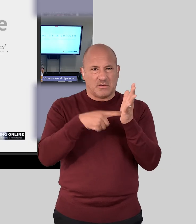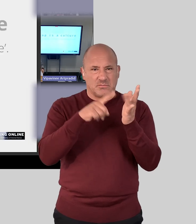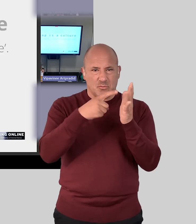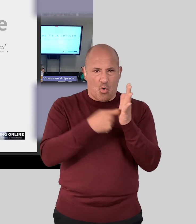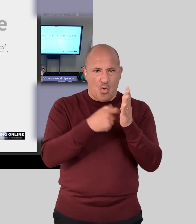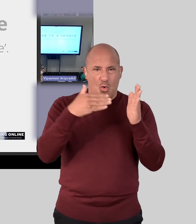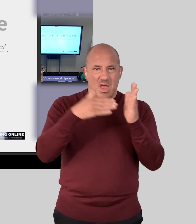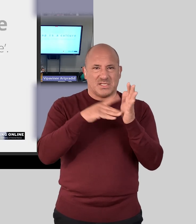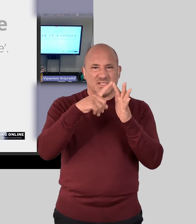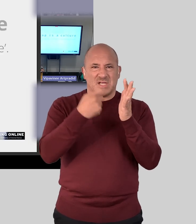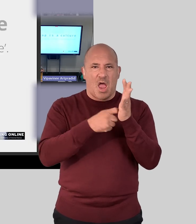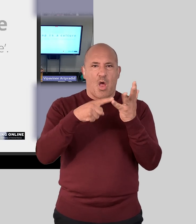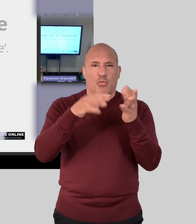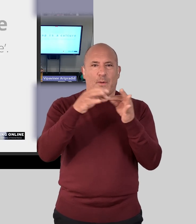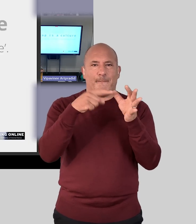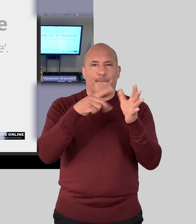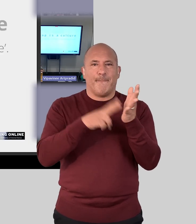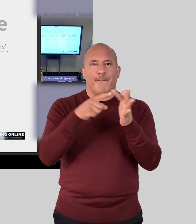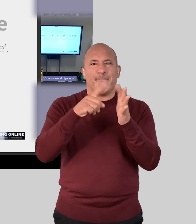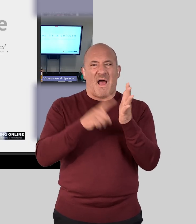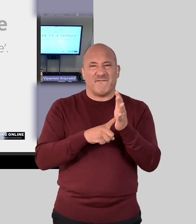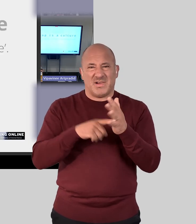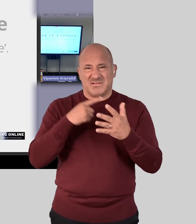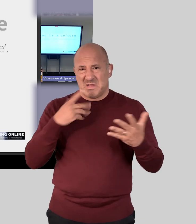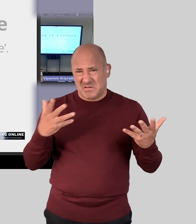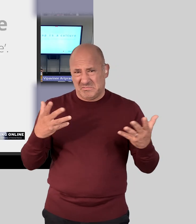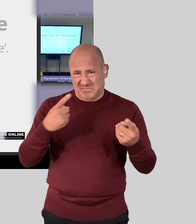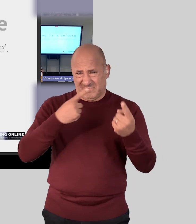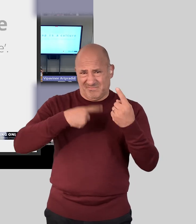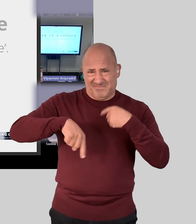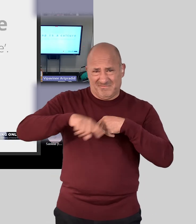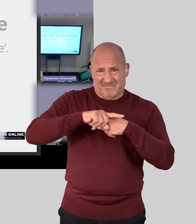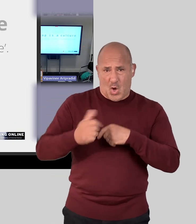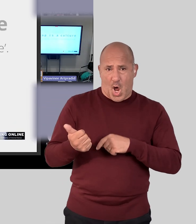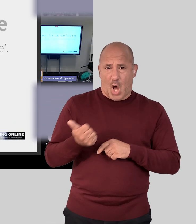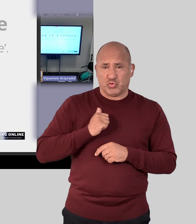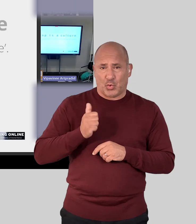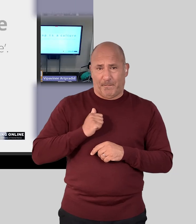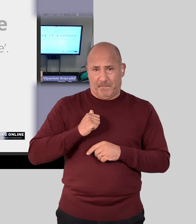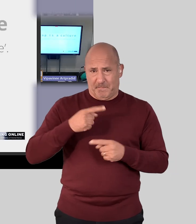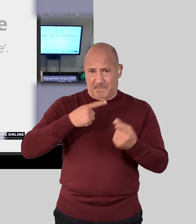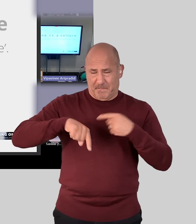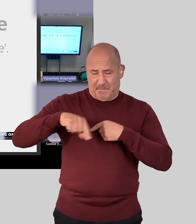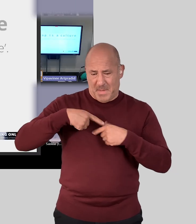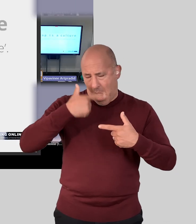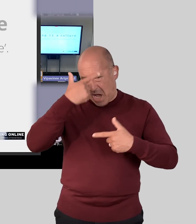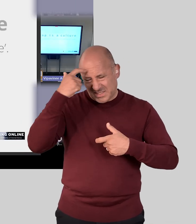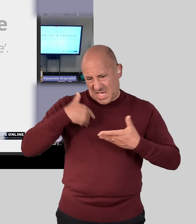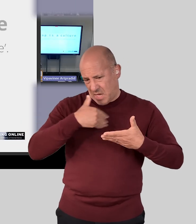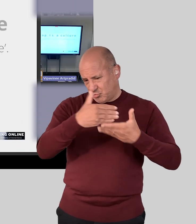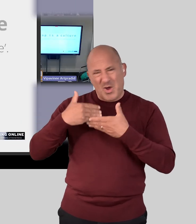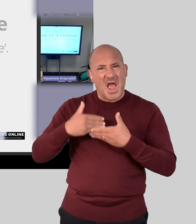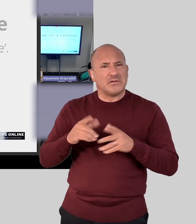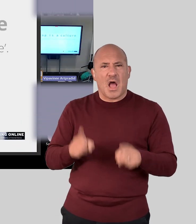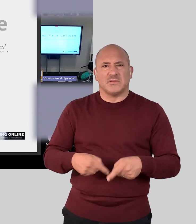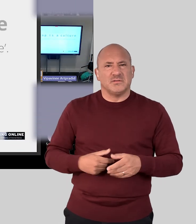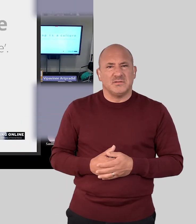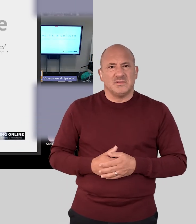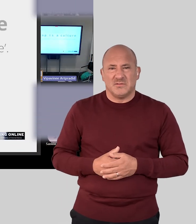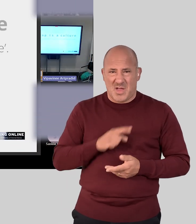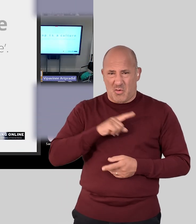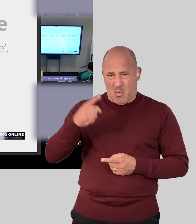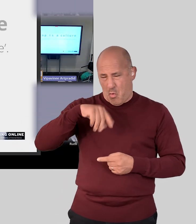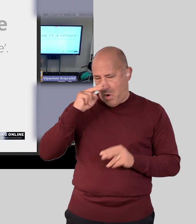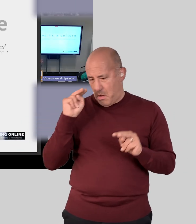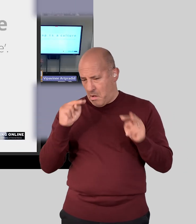Evitar Zorbal believes we cannot assume a shared understanding. So everybody comes at this from a slightly different angle.